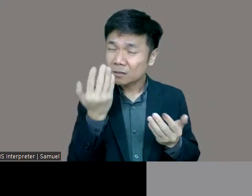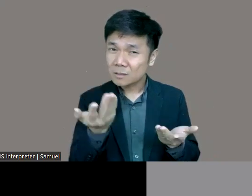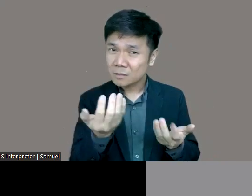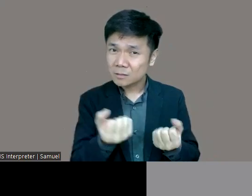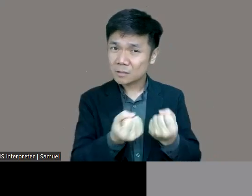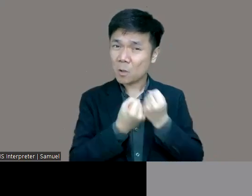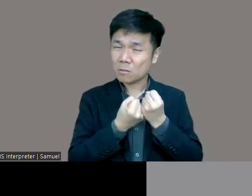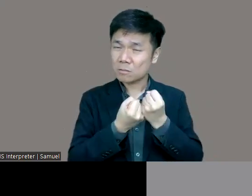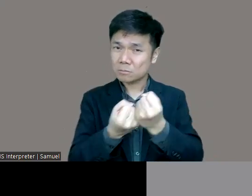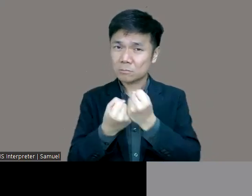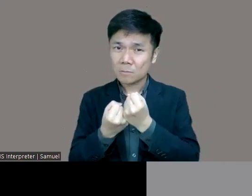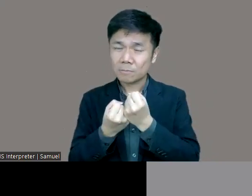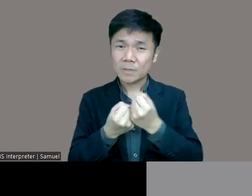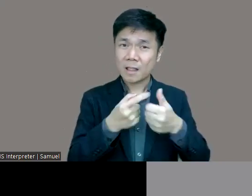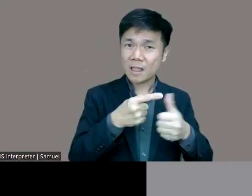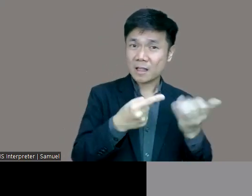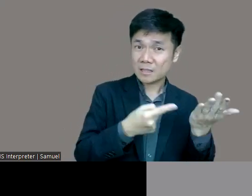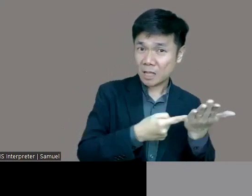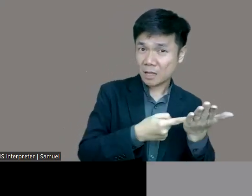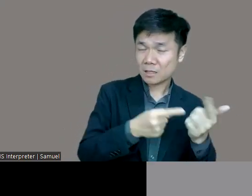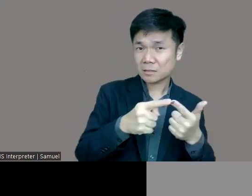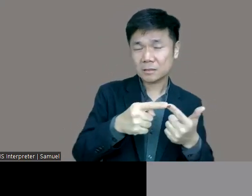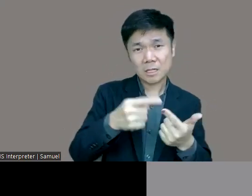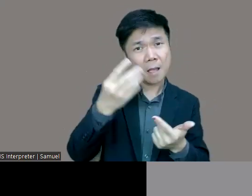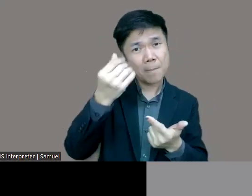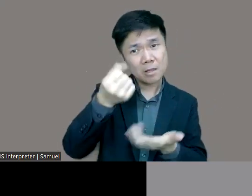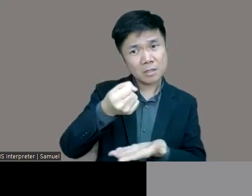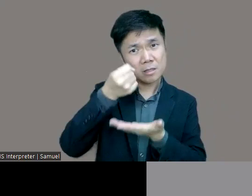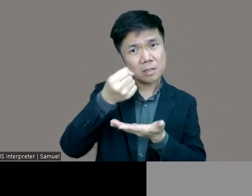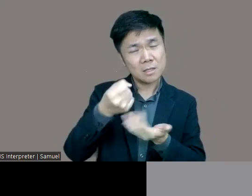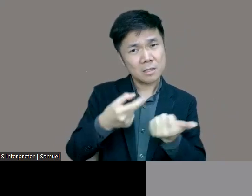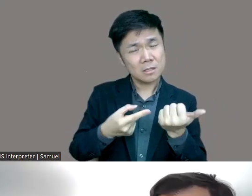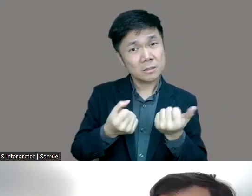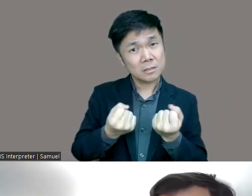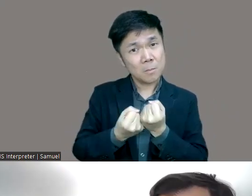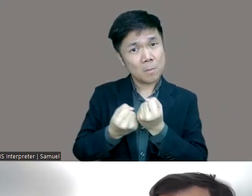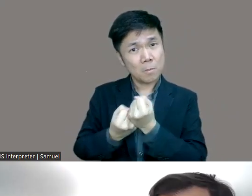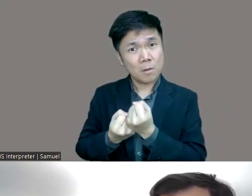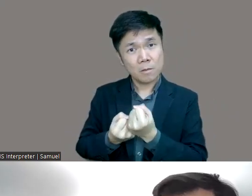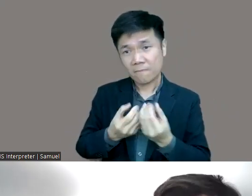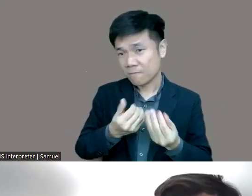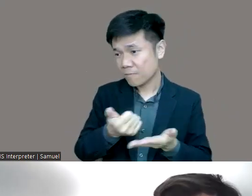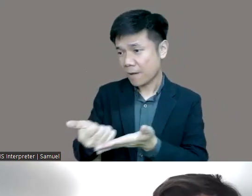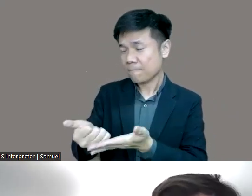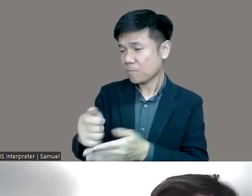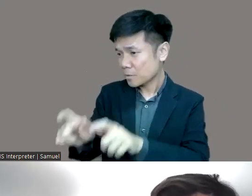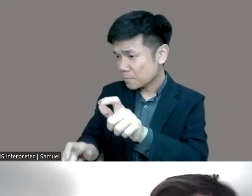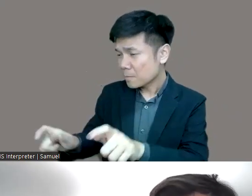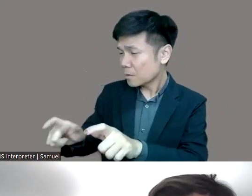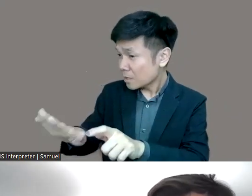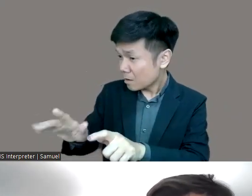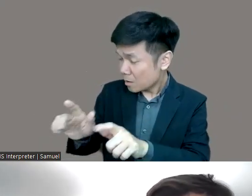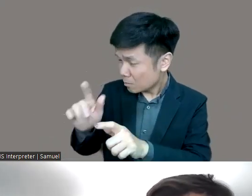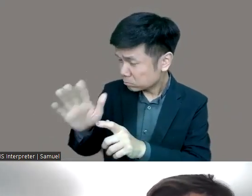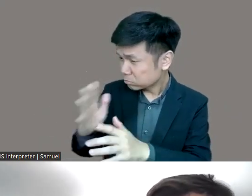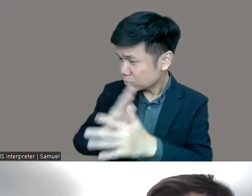support, both technically and financially, to see how these women can come back to their normal lives. And most of them